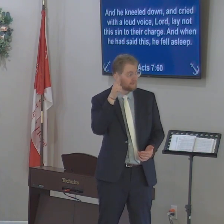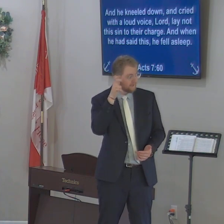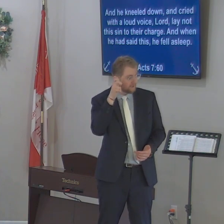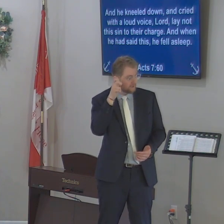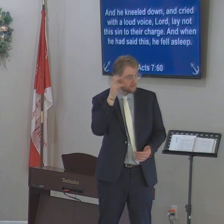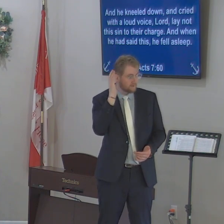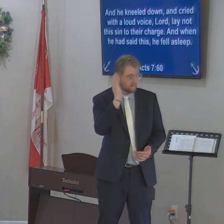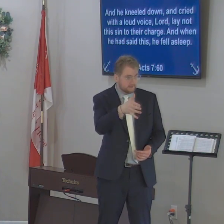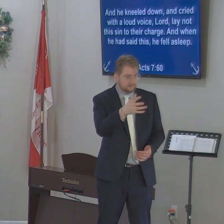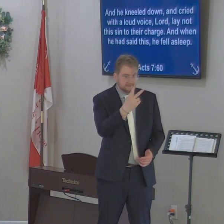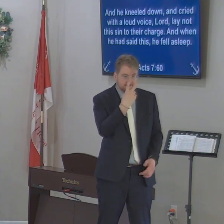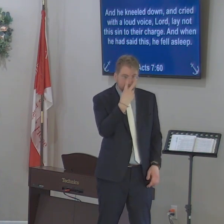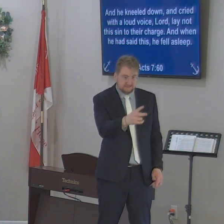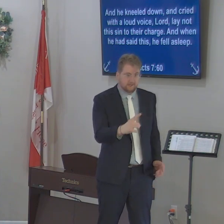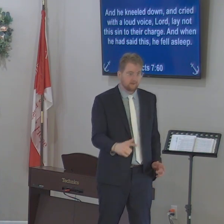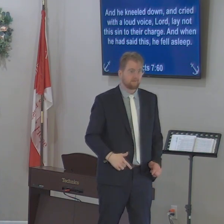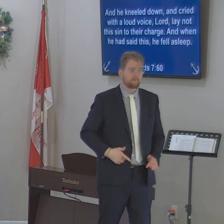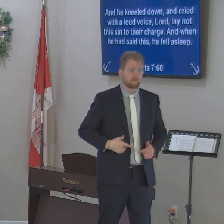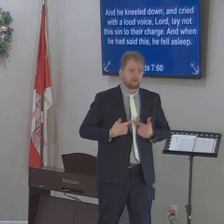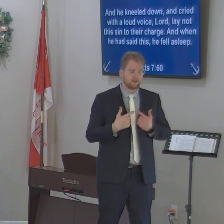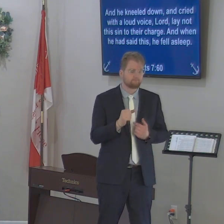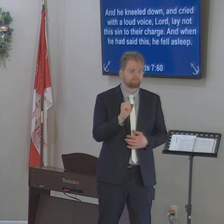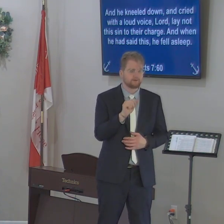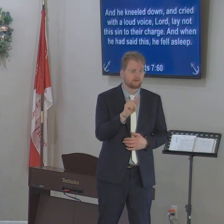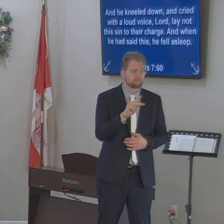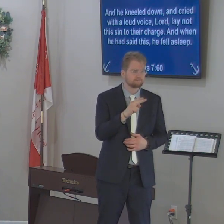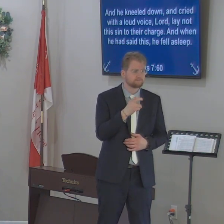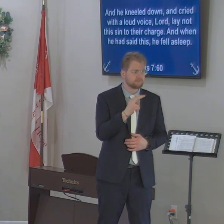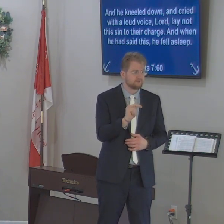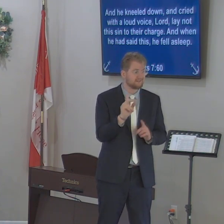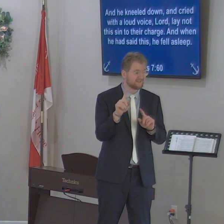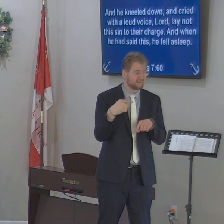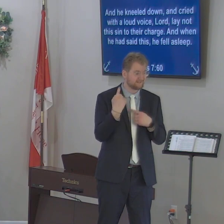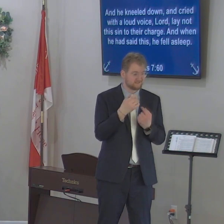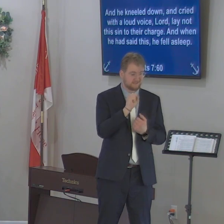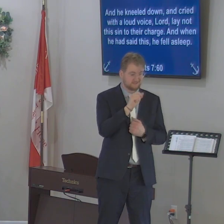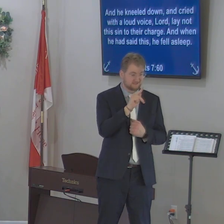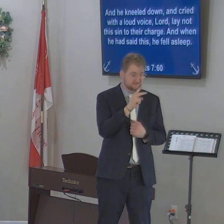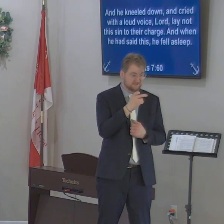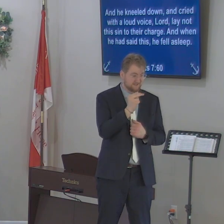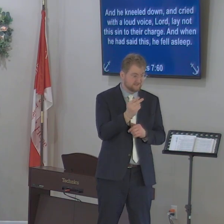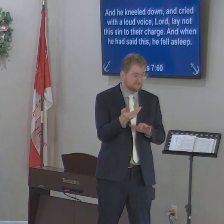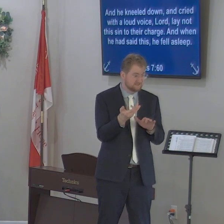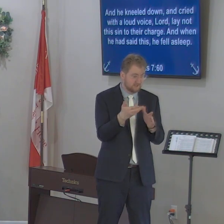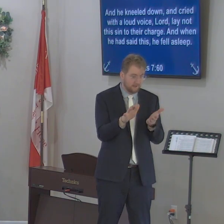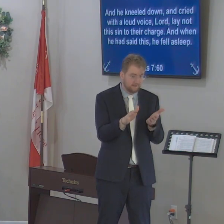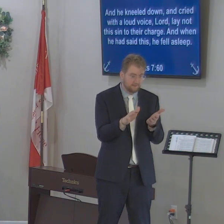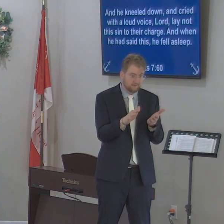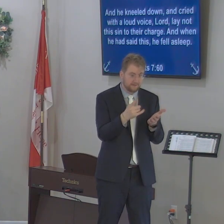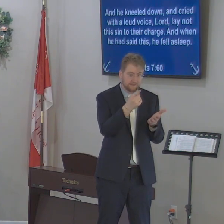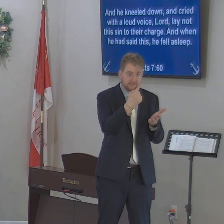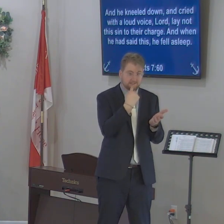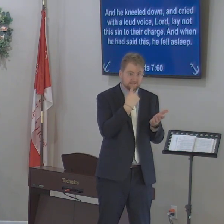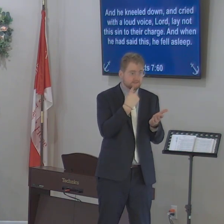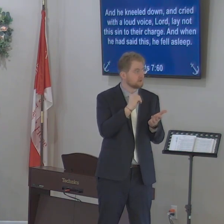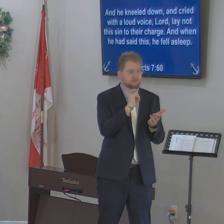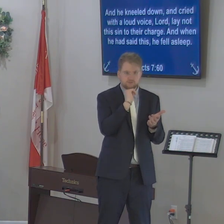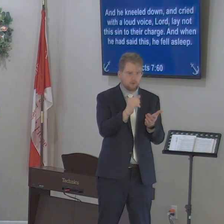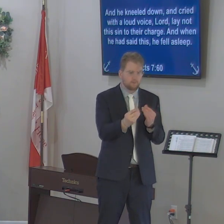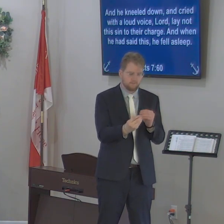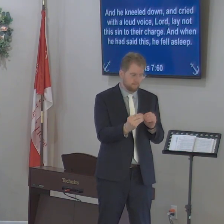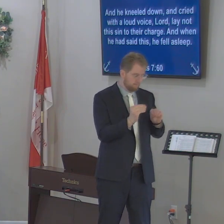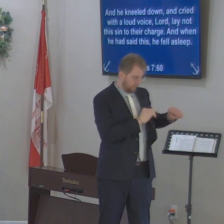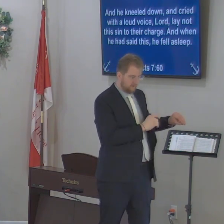the life of Stephen all the way to Stephen's death. And he says, don't lay this sin upon them.